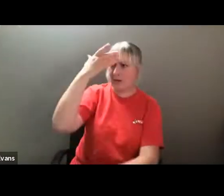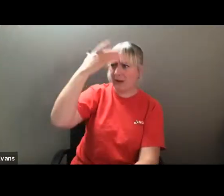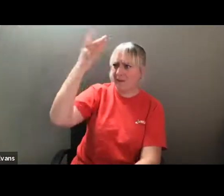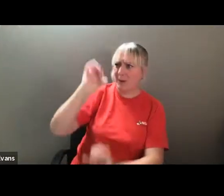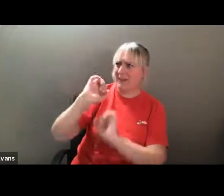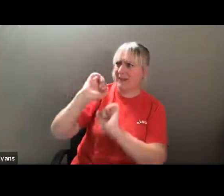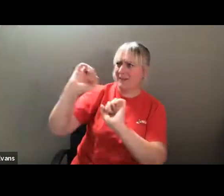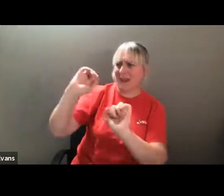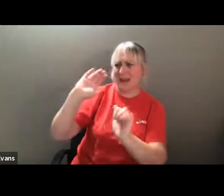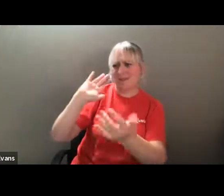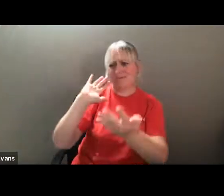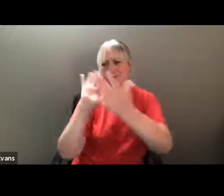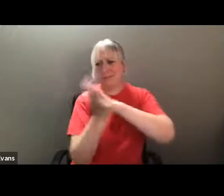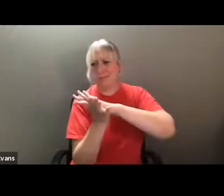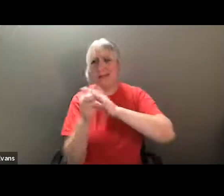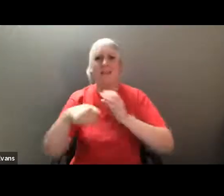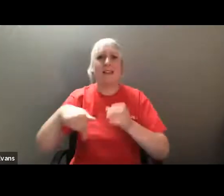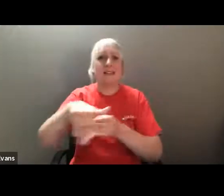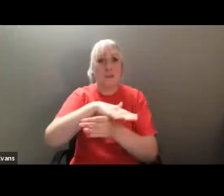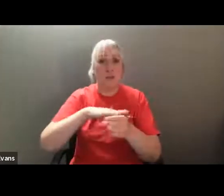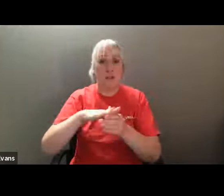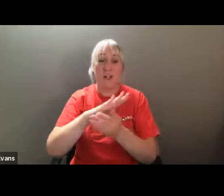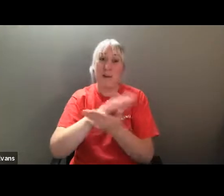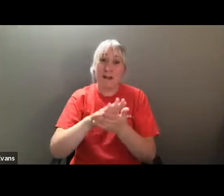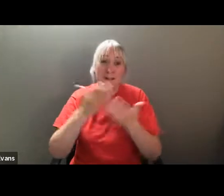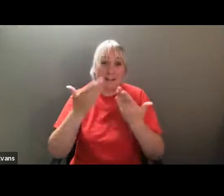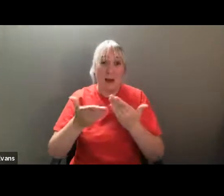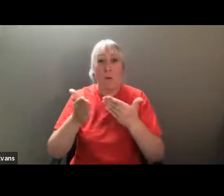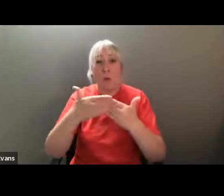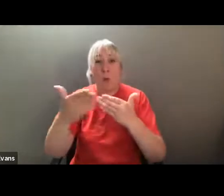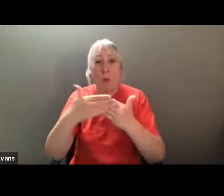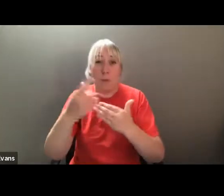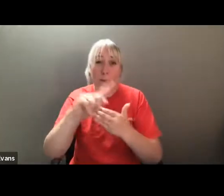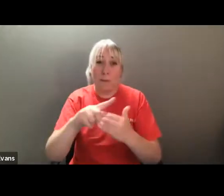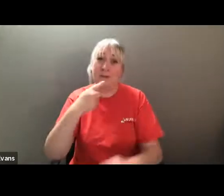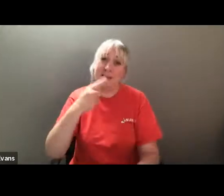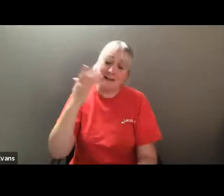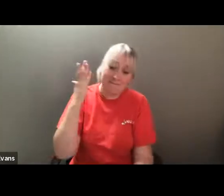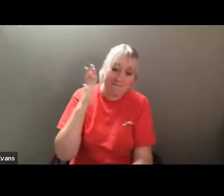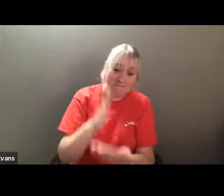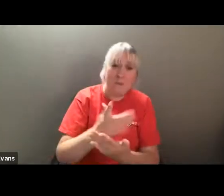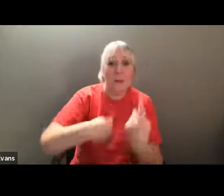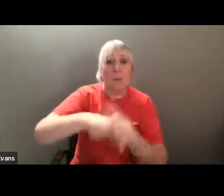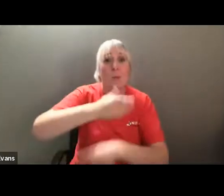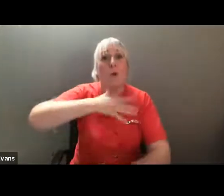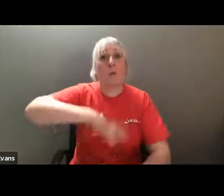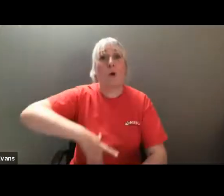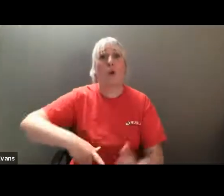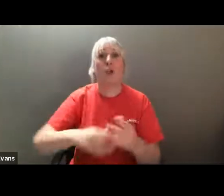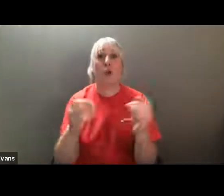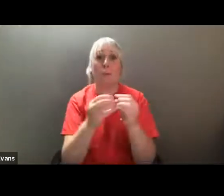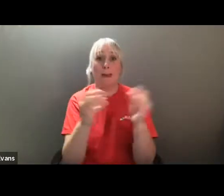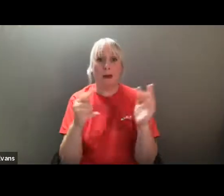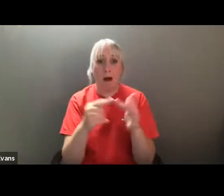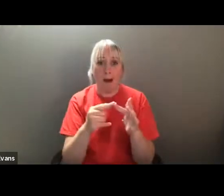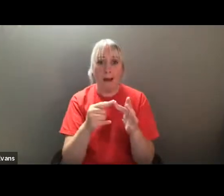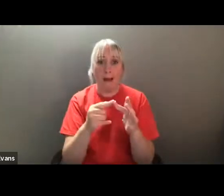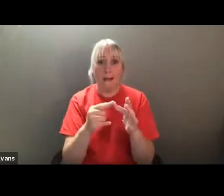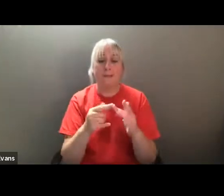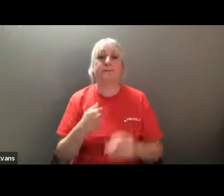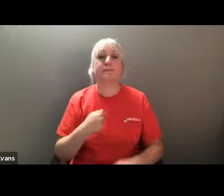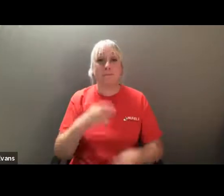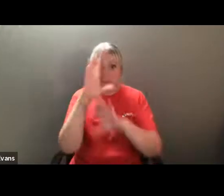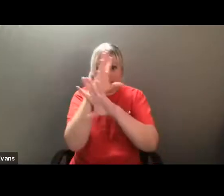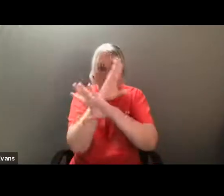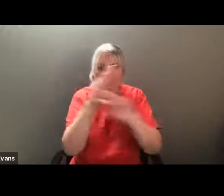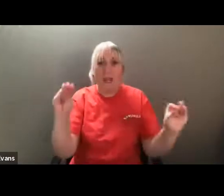mishandling of the situation have increased calls for a UBI. This is not something that DPAC, as a campaign group, officially